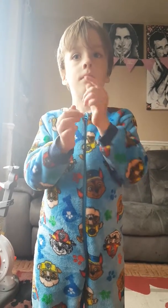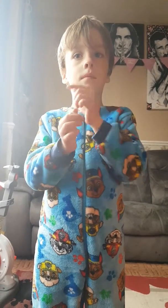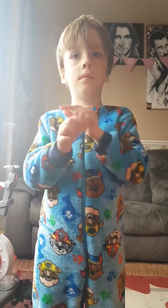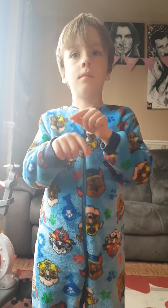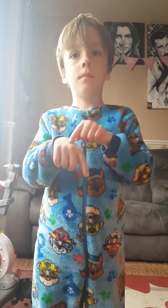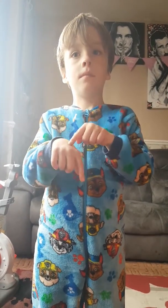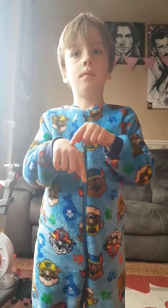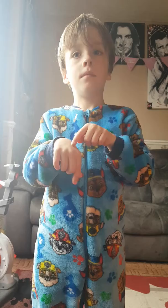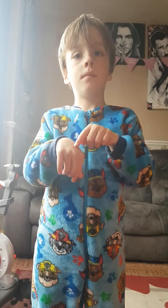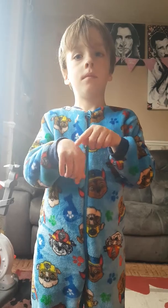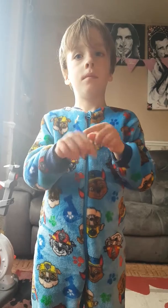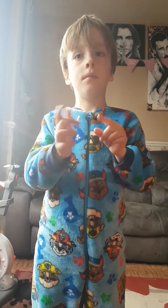and